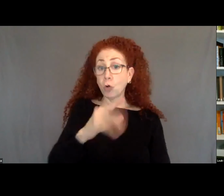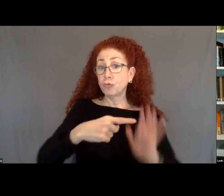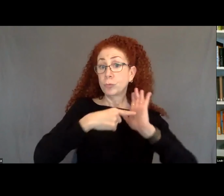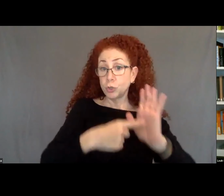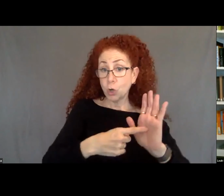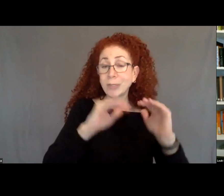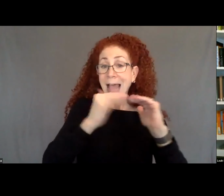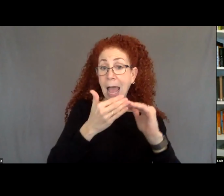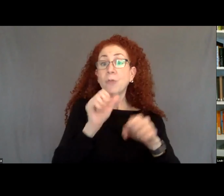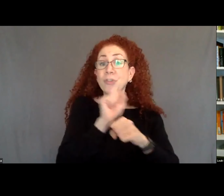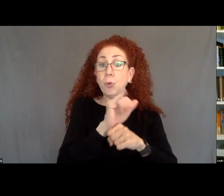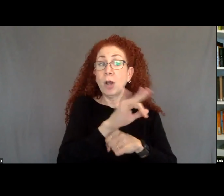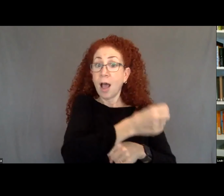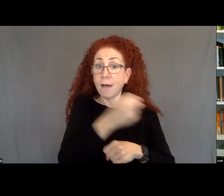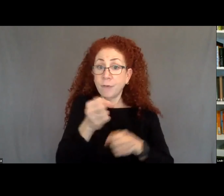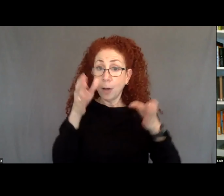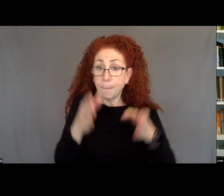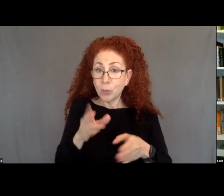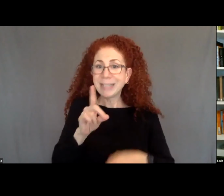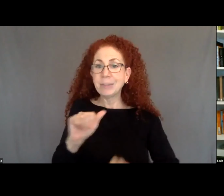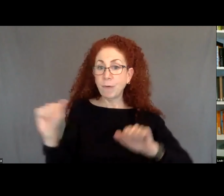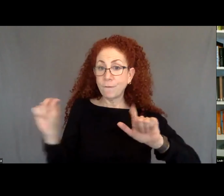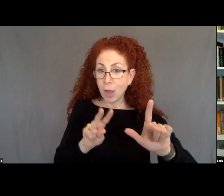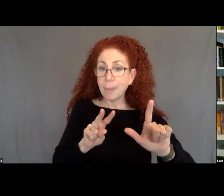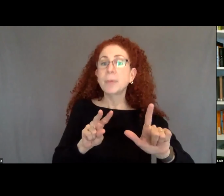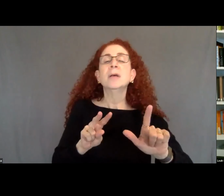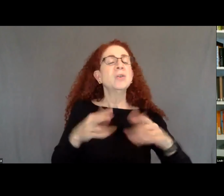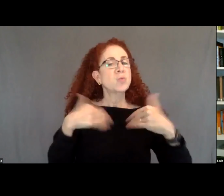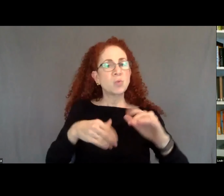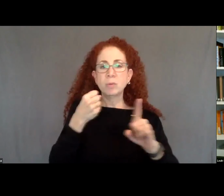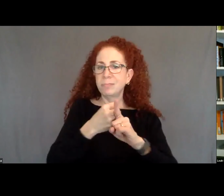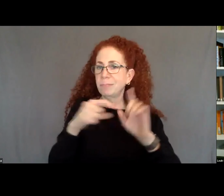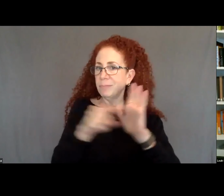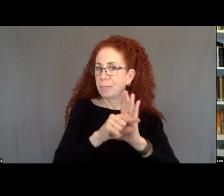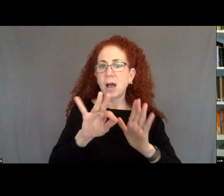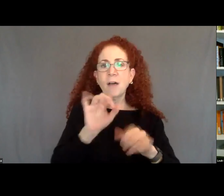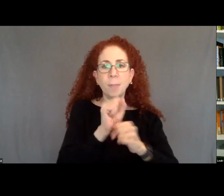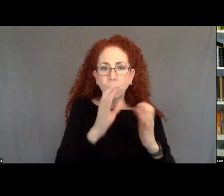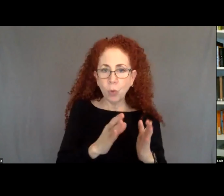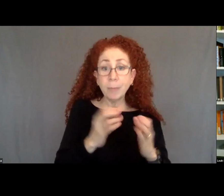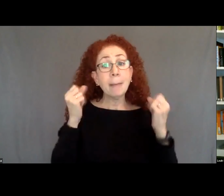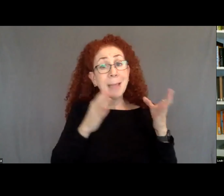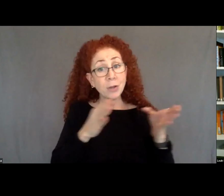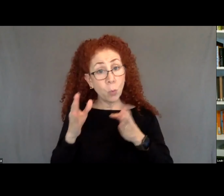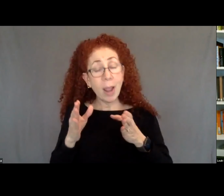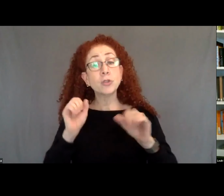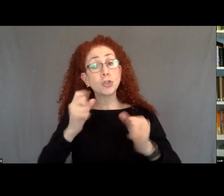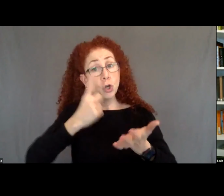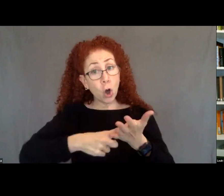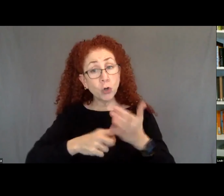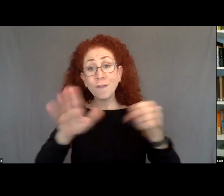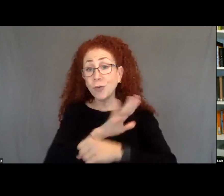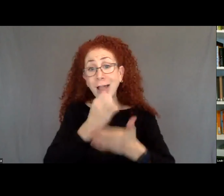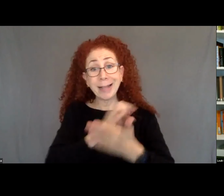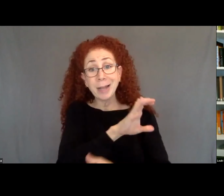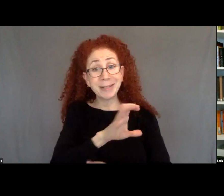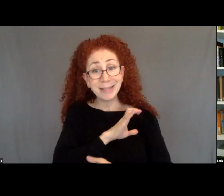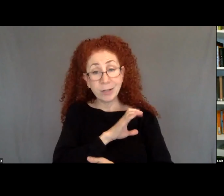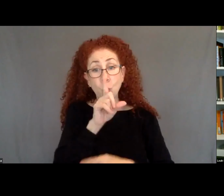how the employment of a disability frame came at a cost of employment, and in many ways, one could argue full economic